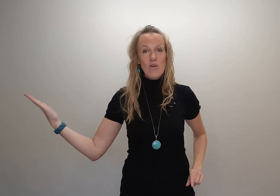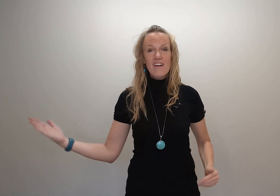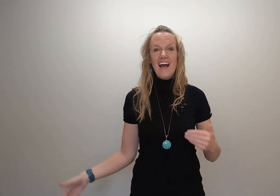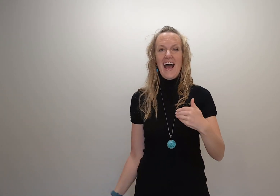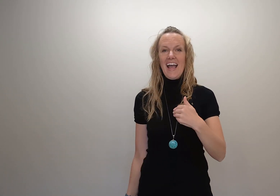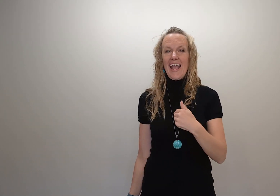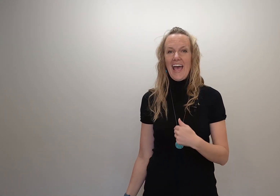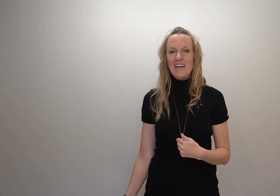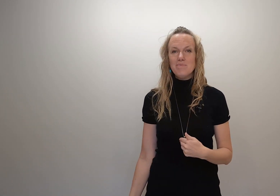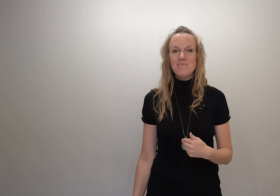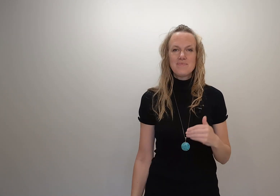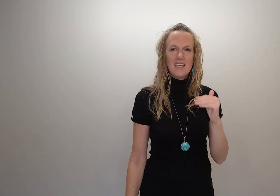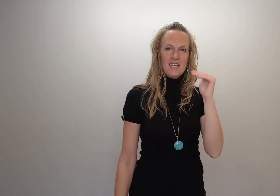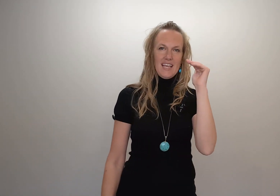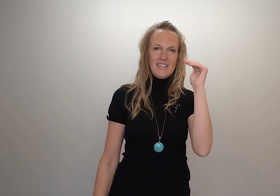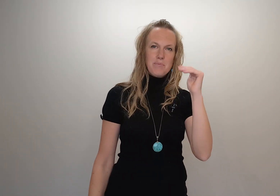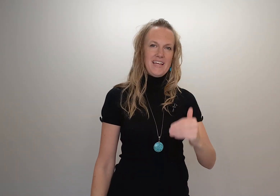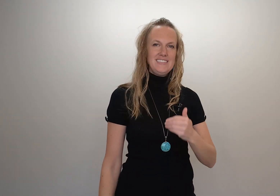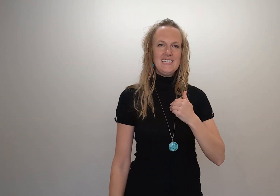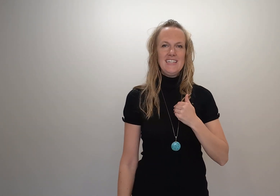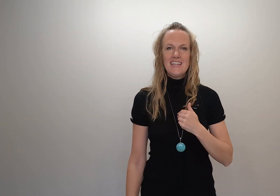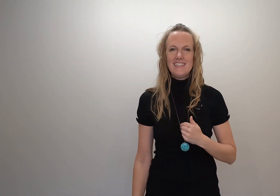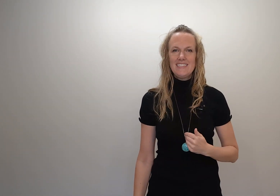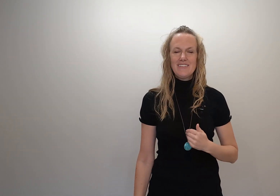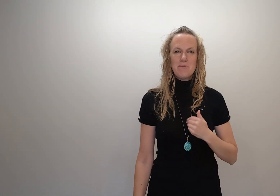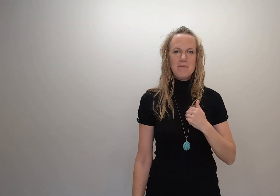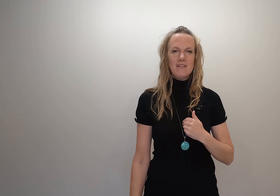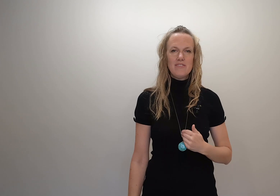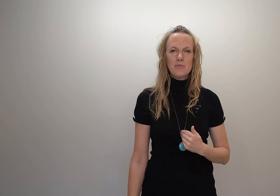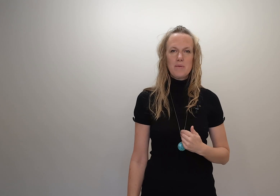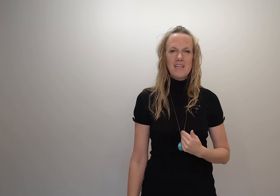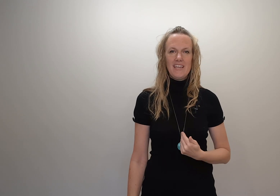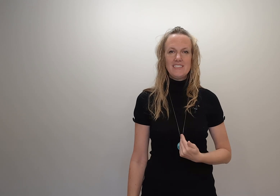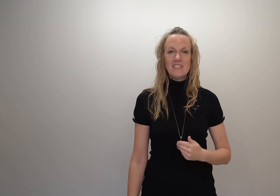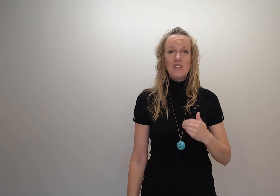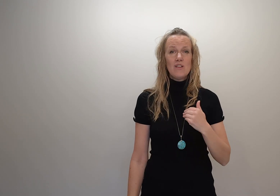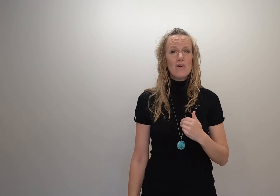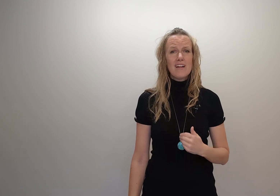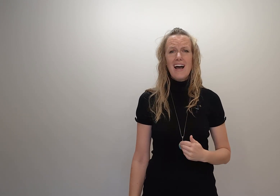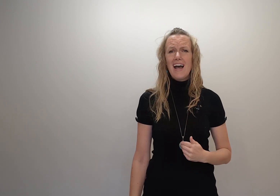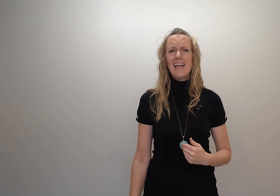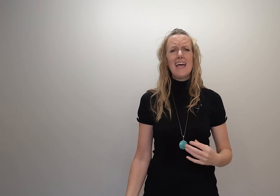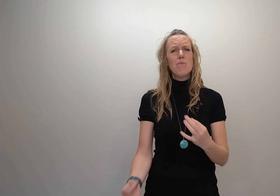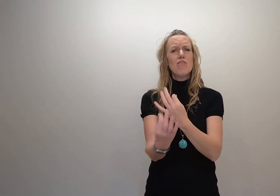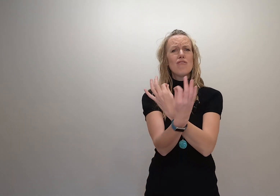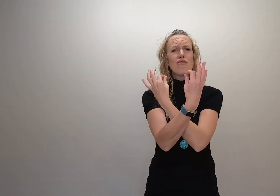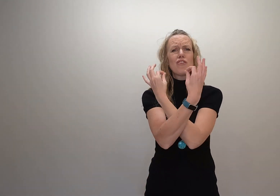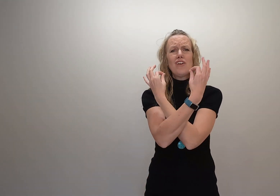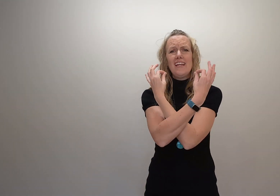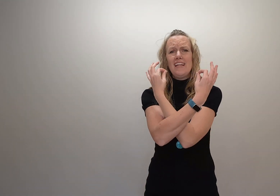Lord, I am. Okay, hand bent, kind of down the middle of your rib cage. Lord, I am free.